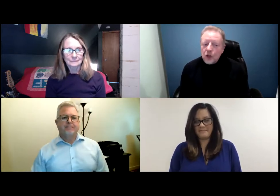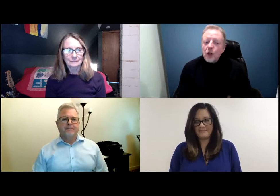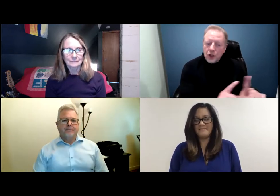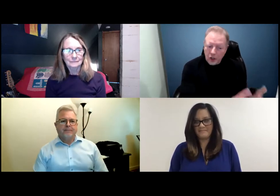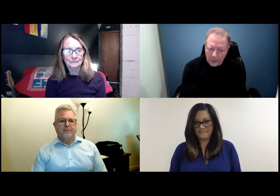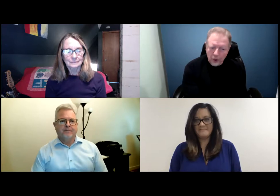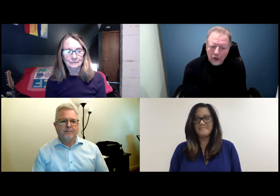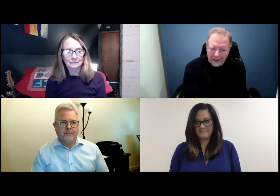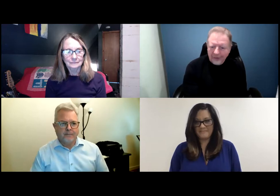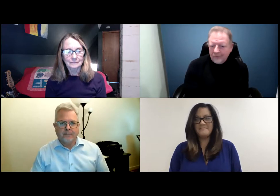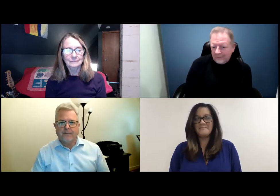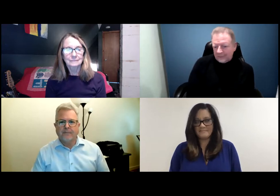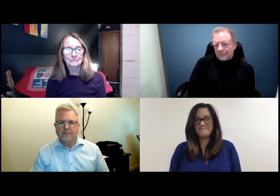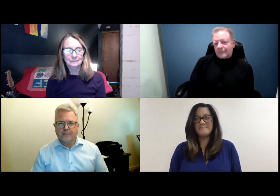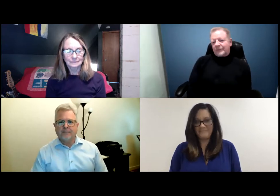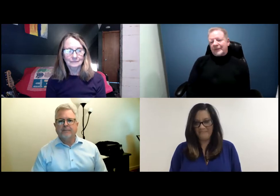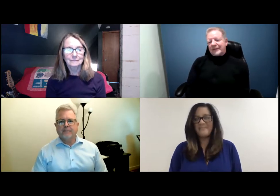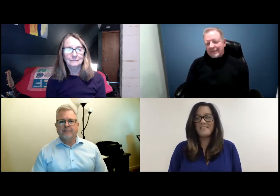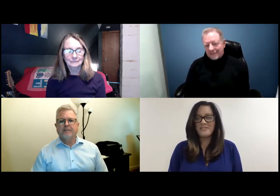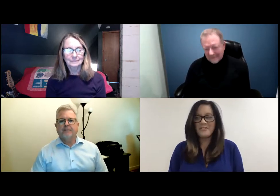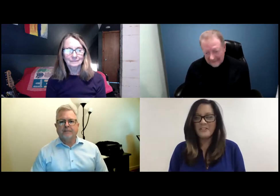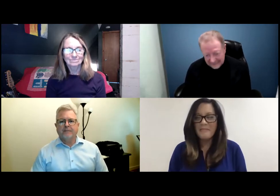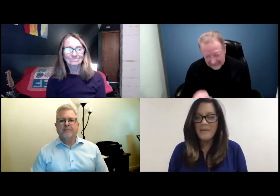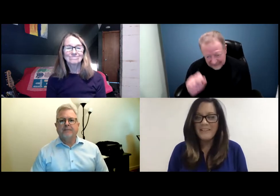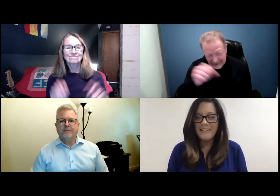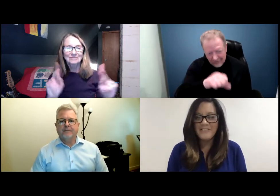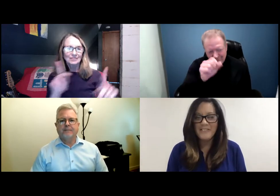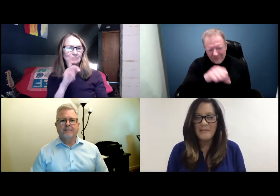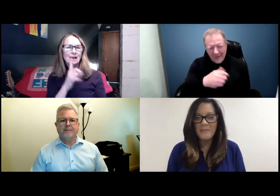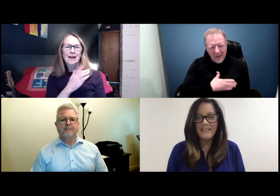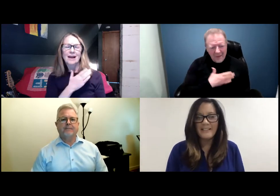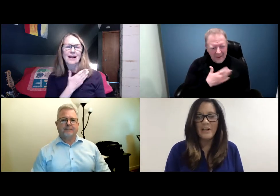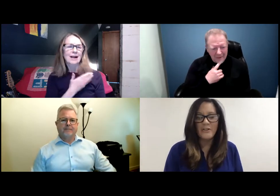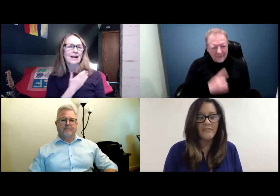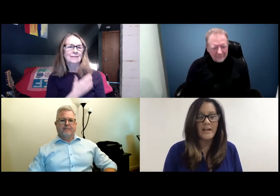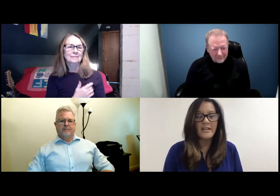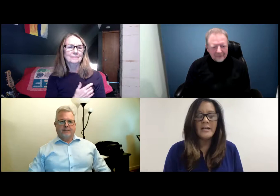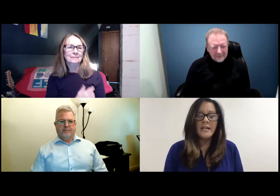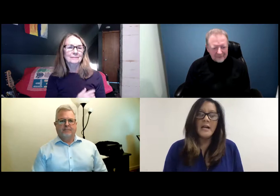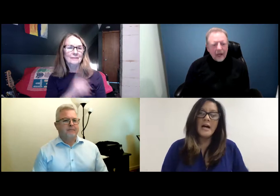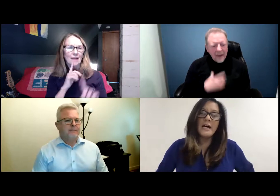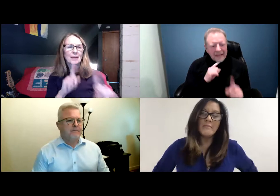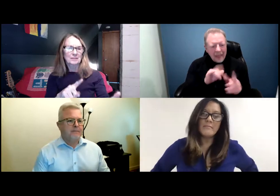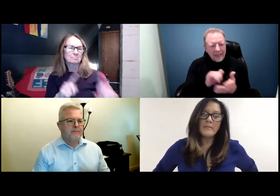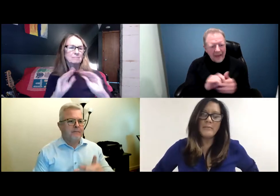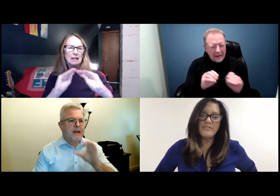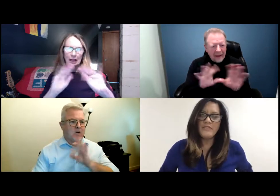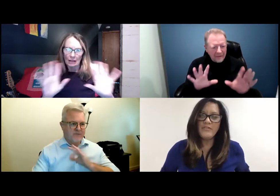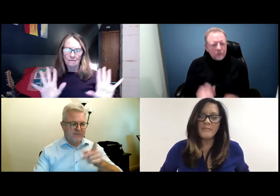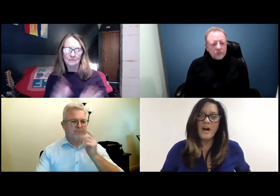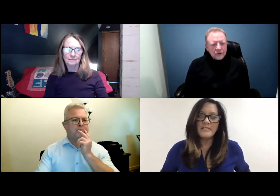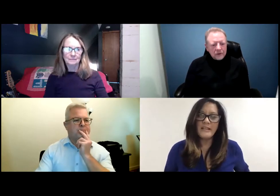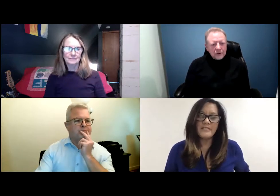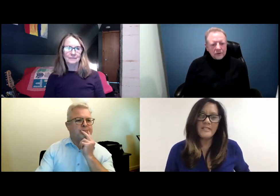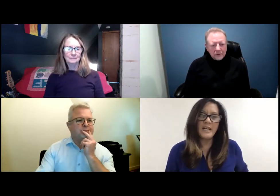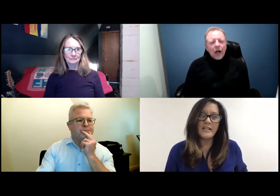issues to the community. Sure, I'm happy to answer that, Mike, and clarify. Let me just give you